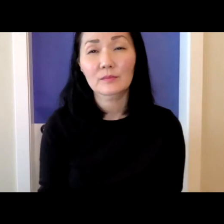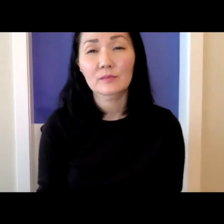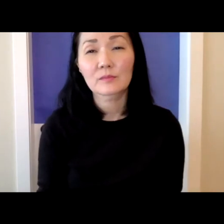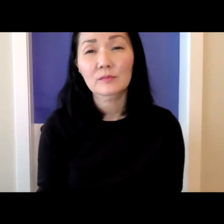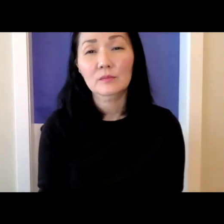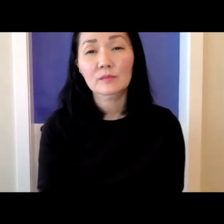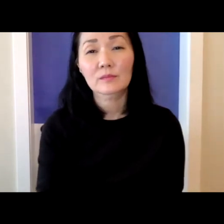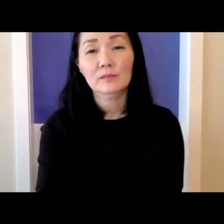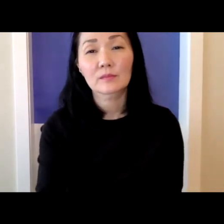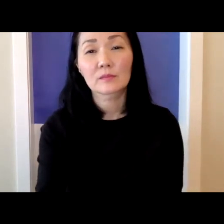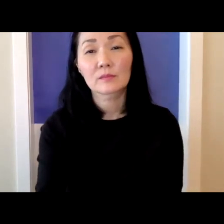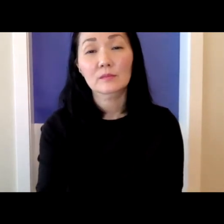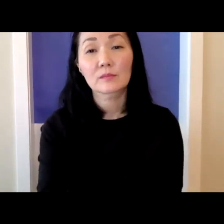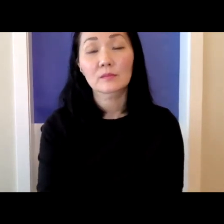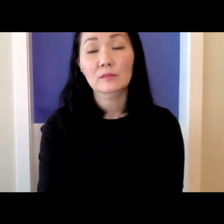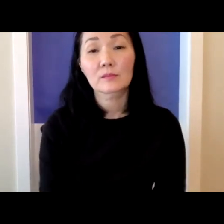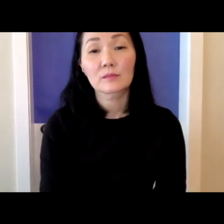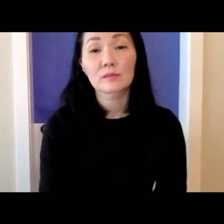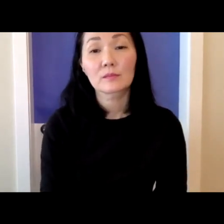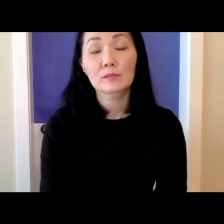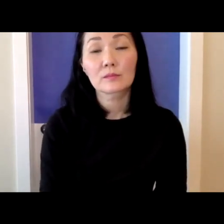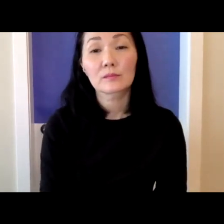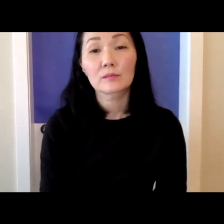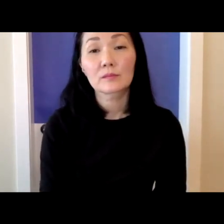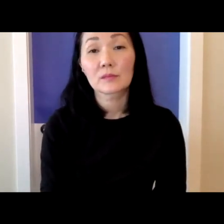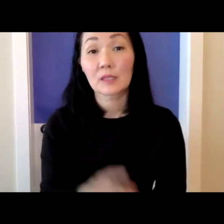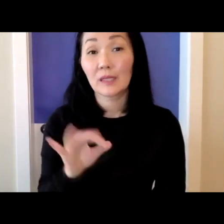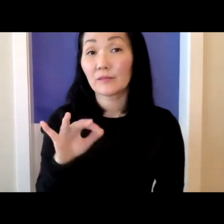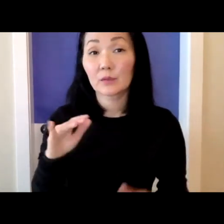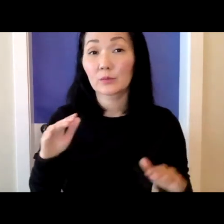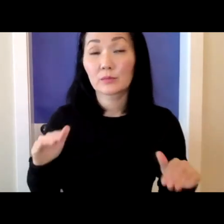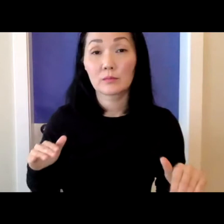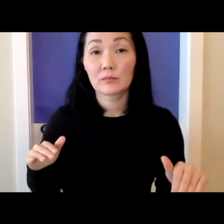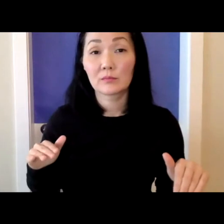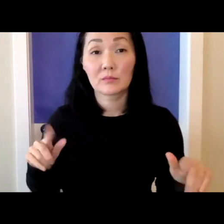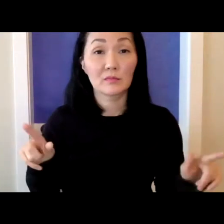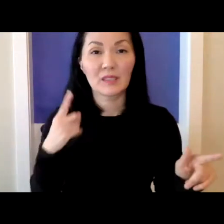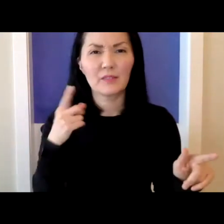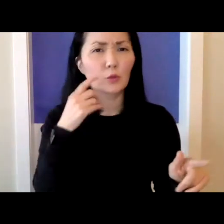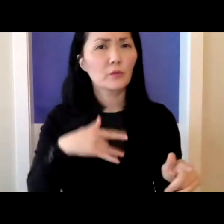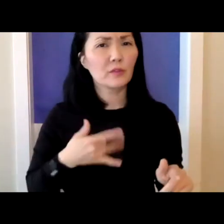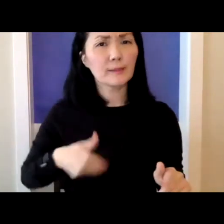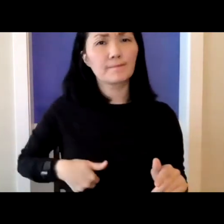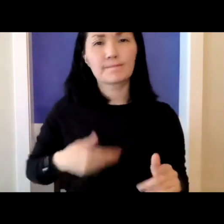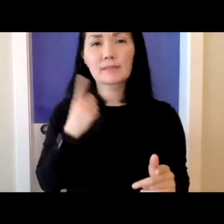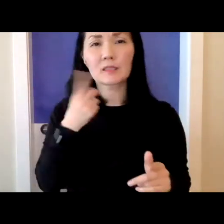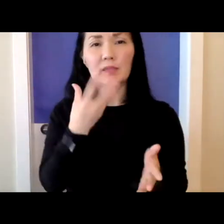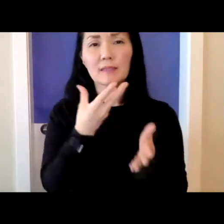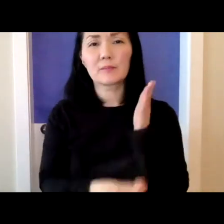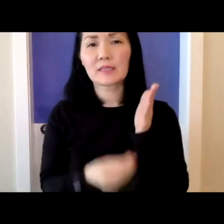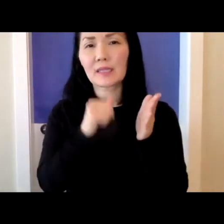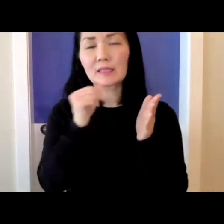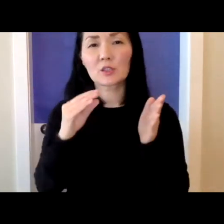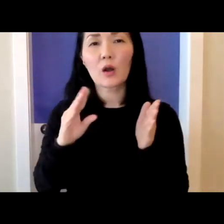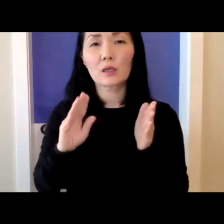And if there's anything on that list that, or if you're not seeing something that feels important to you that isn't on that list, then you can feel free to write it in the